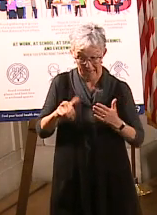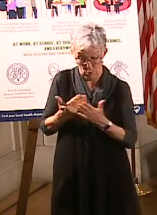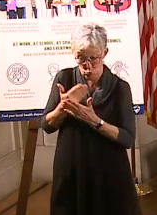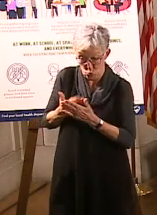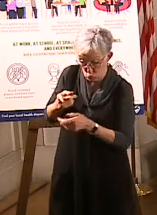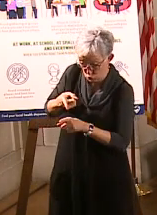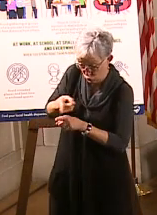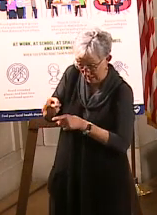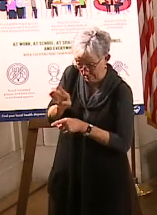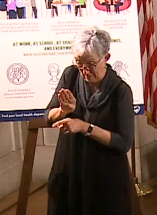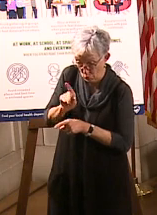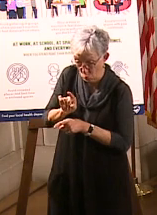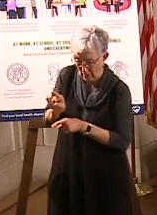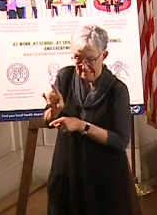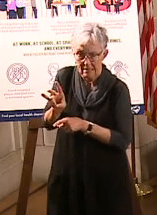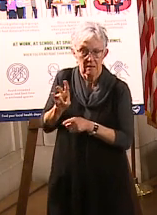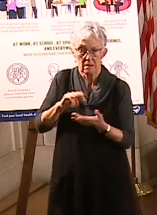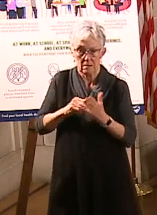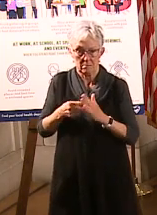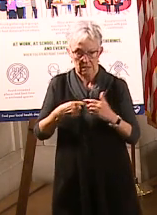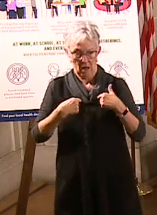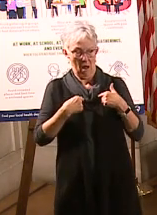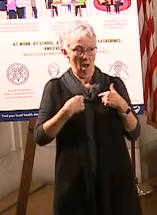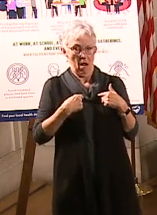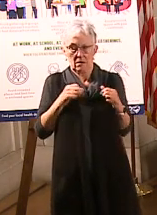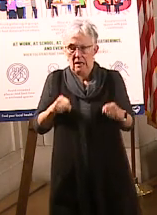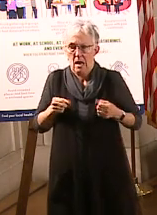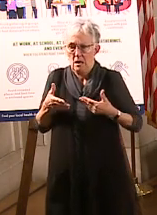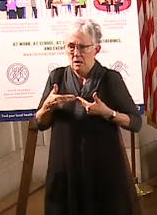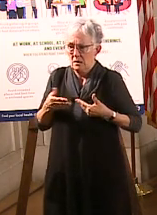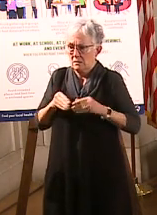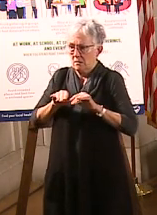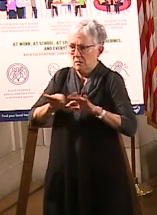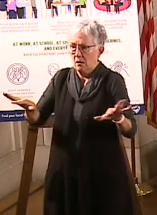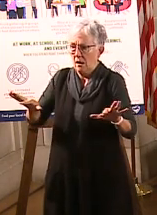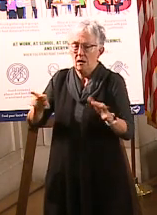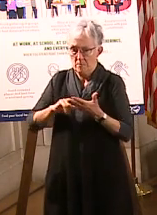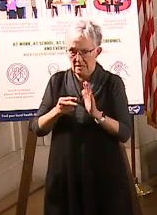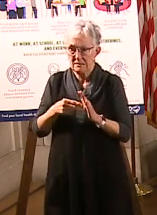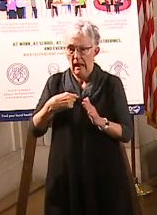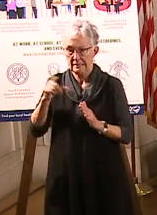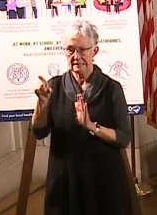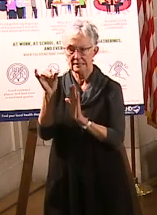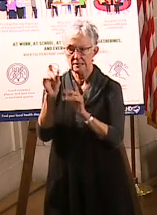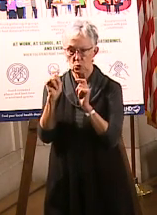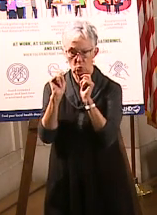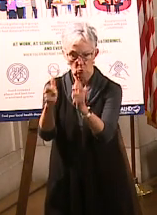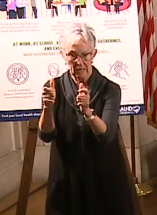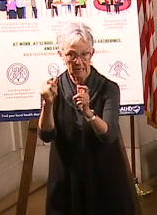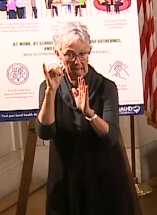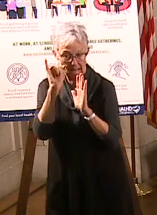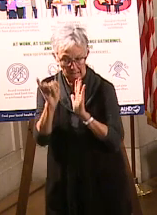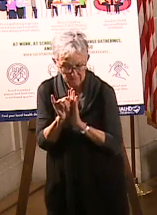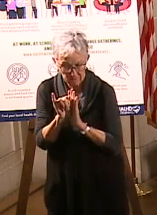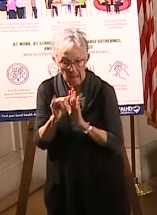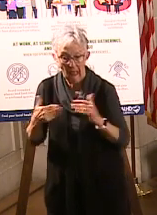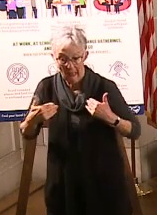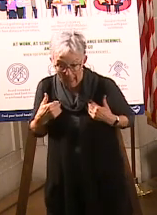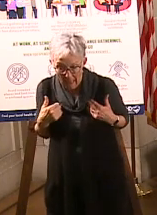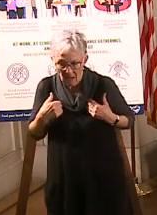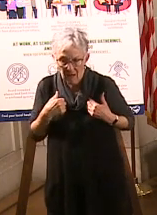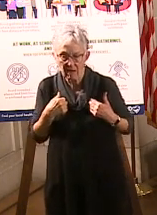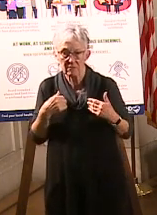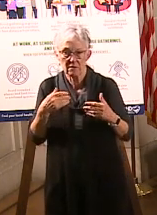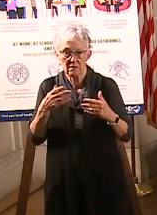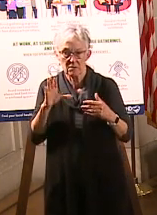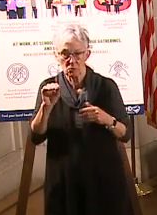really remain diligent about following our rules, using the tools, and getting tested if you suspect you've had a close contact,